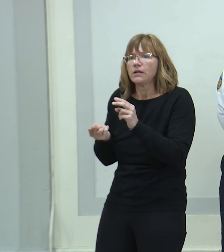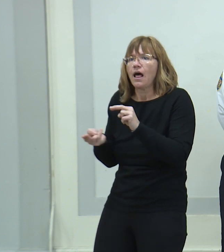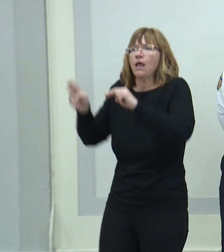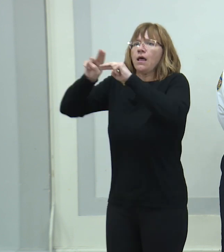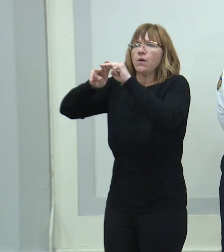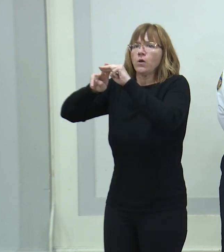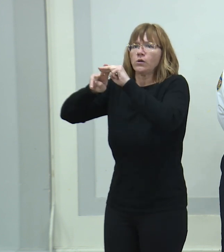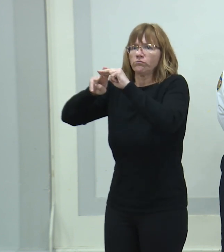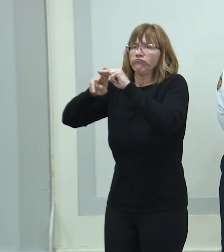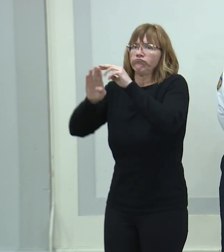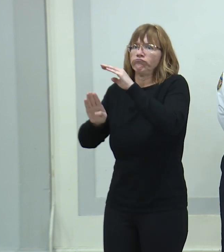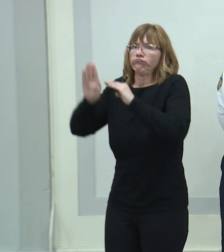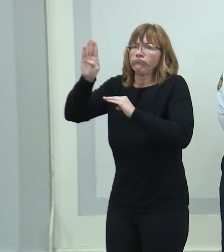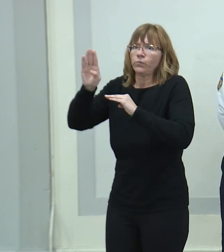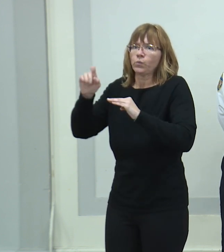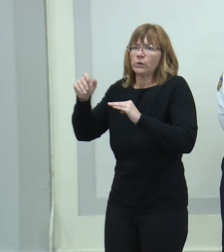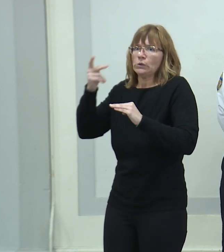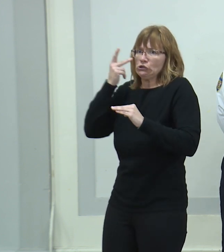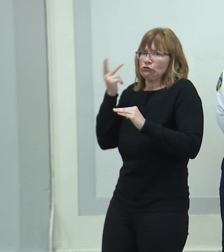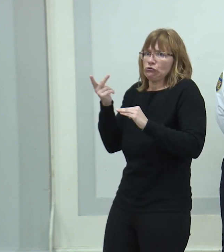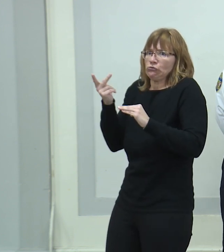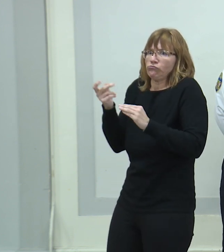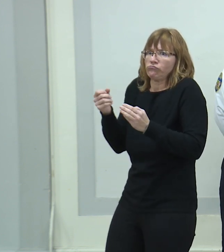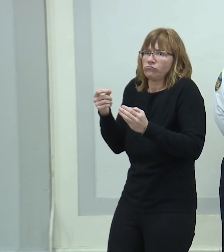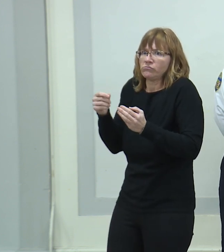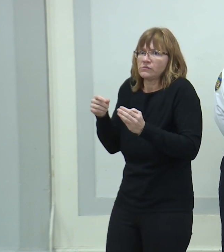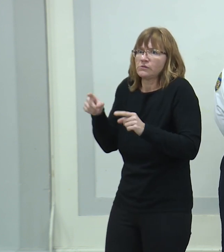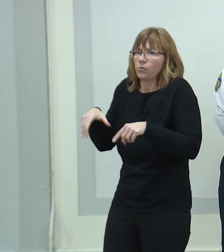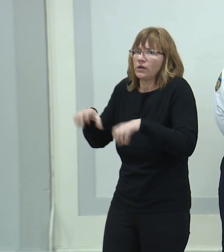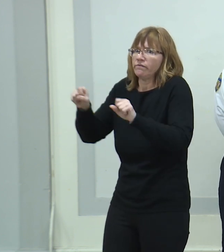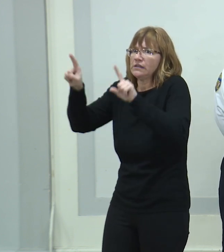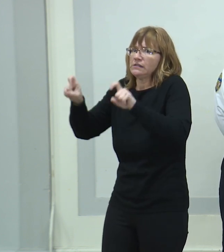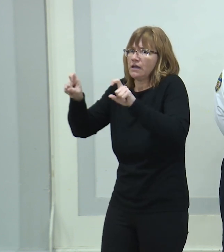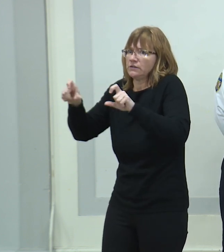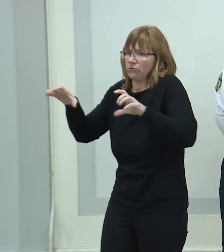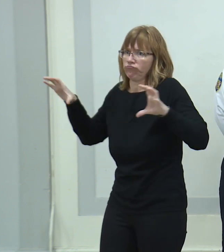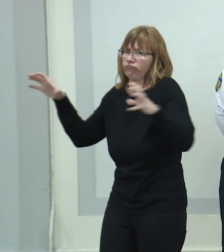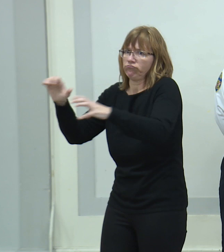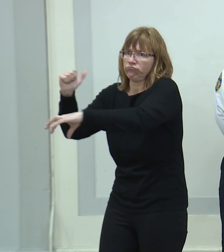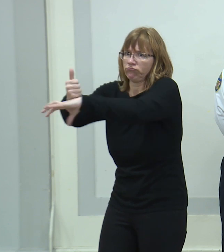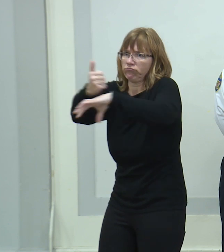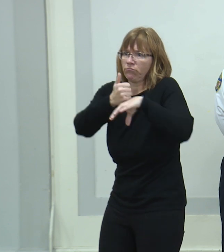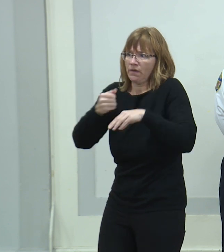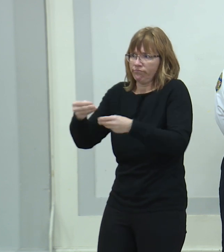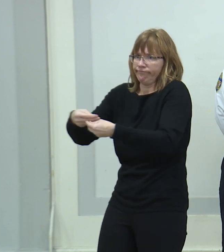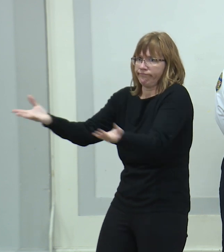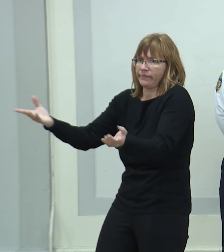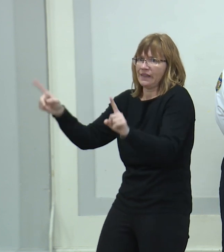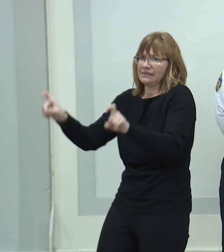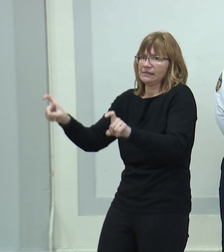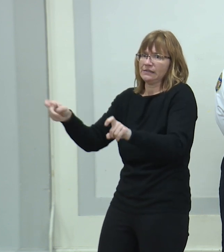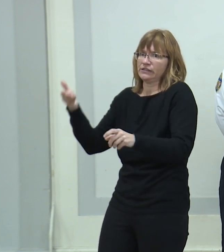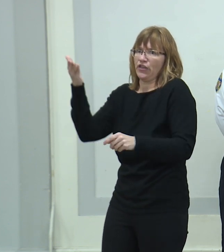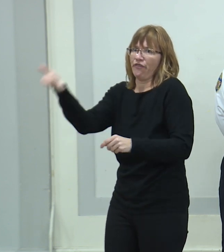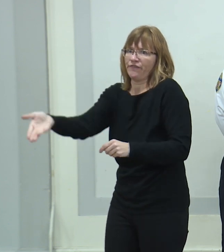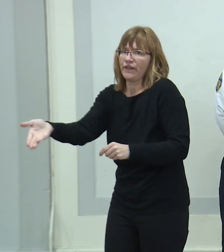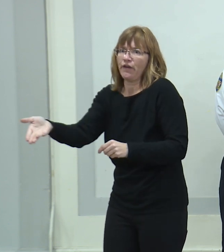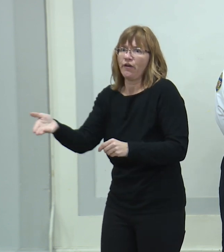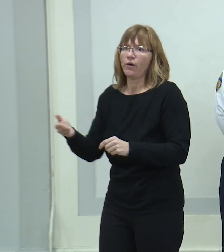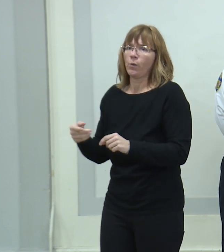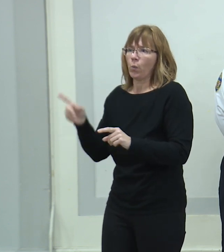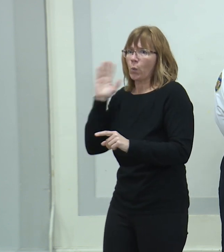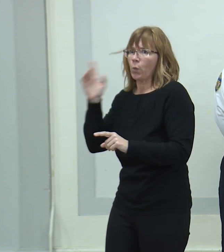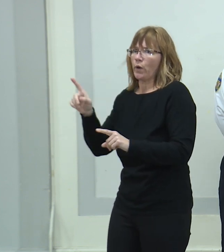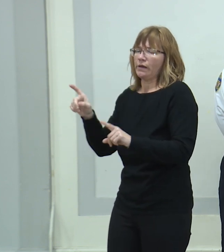event. So we did host that the Tuesday through Thursday, advertised it to the residents, answered any questions they had, and we did see a pretty good turnout